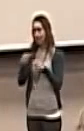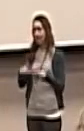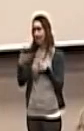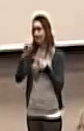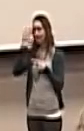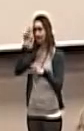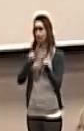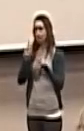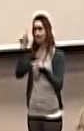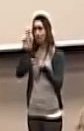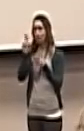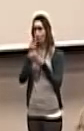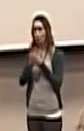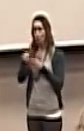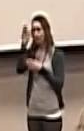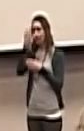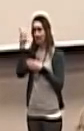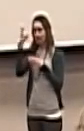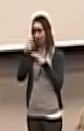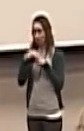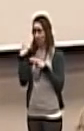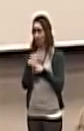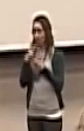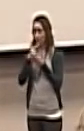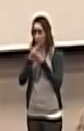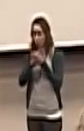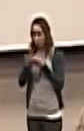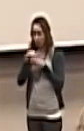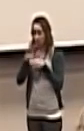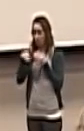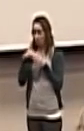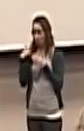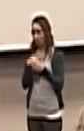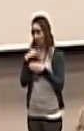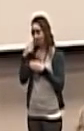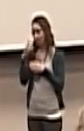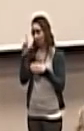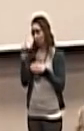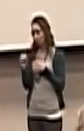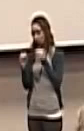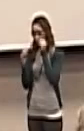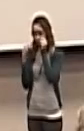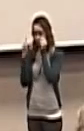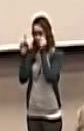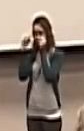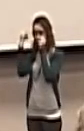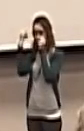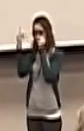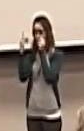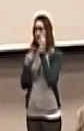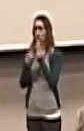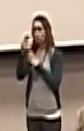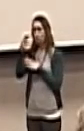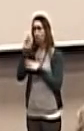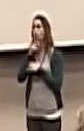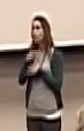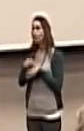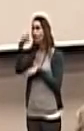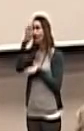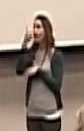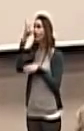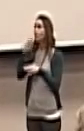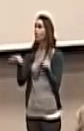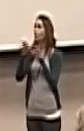is a holy God who calls us to be holy in all that we say and do. And He is the one true God, worthy